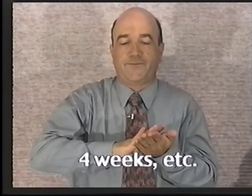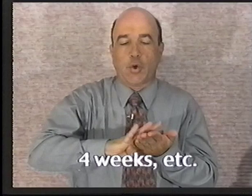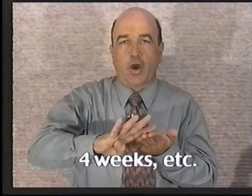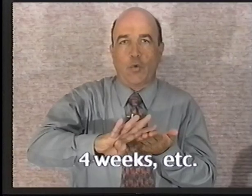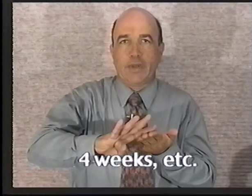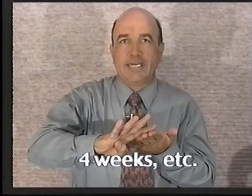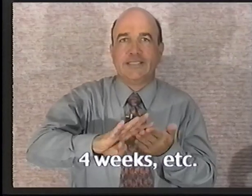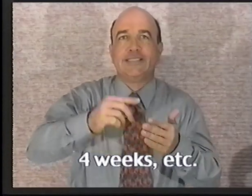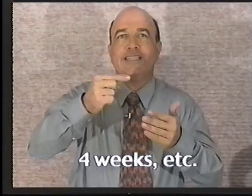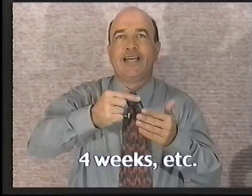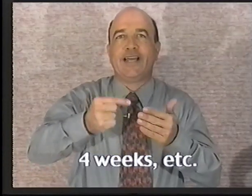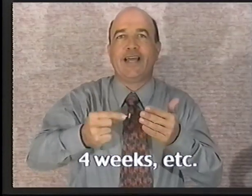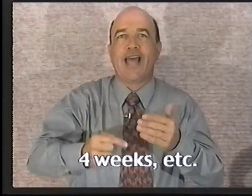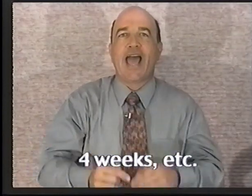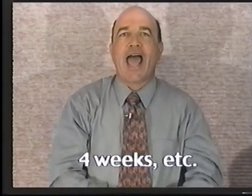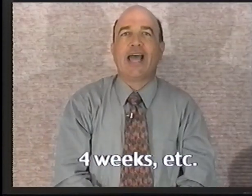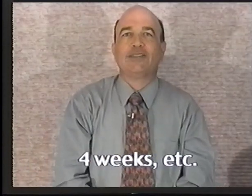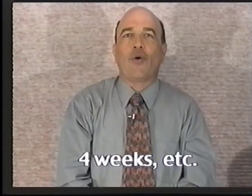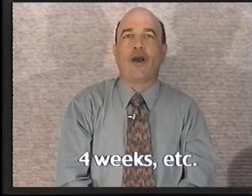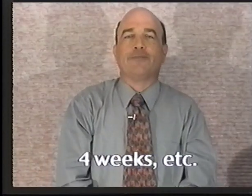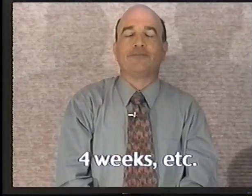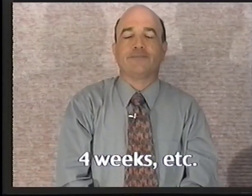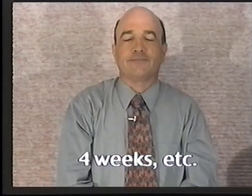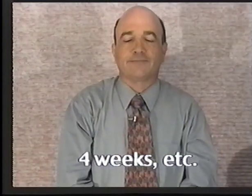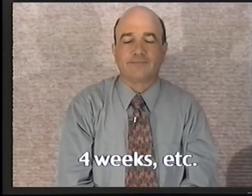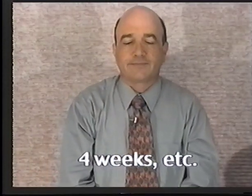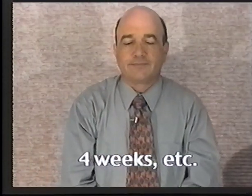4 weeks, and so on.